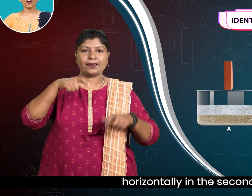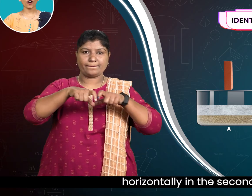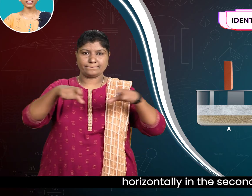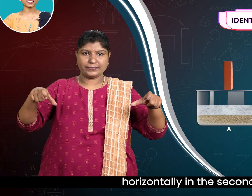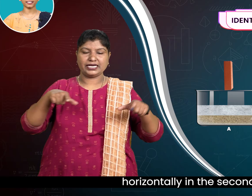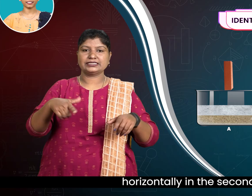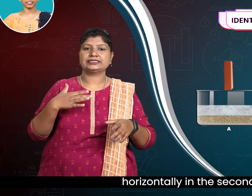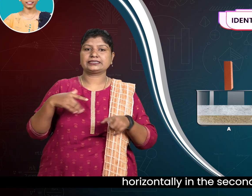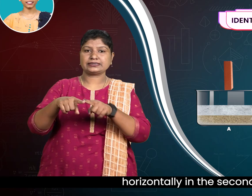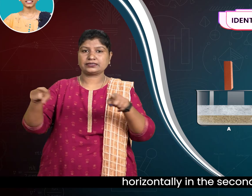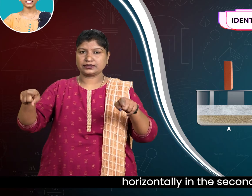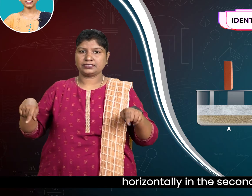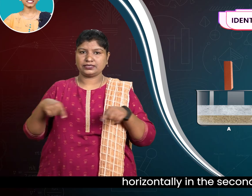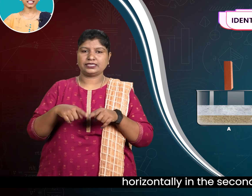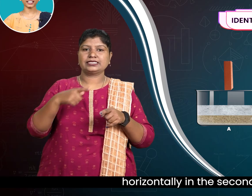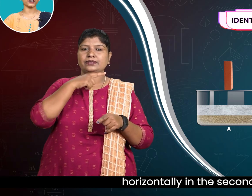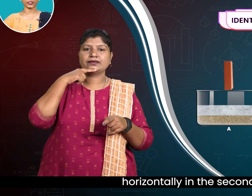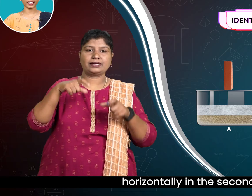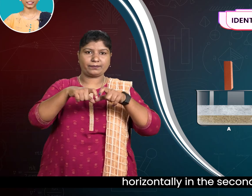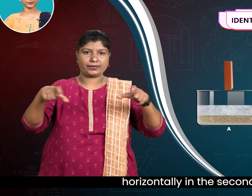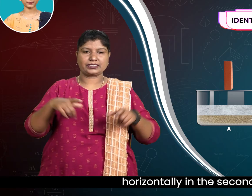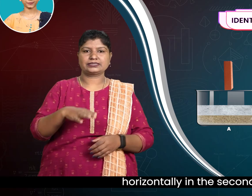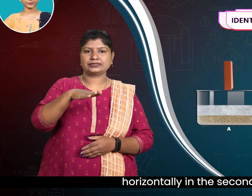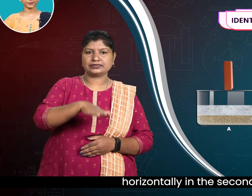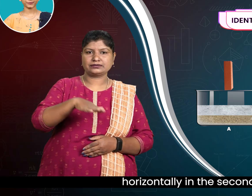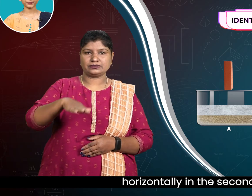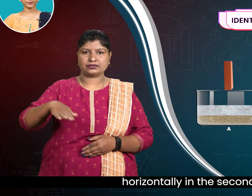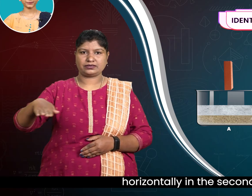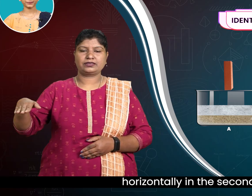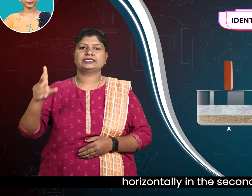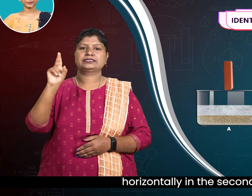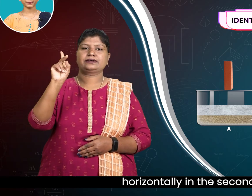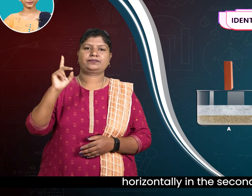kept horizontally in the second tray.